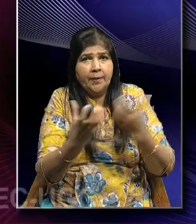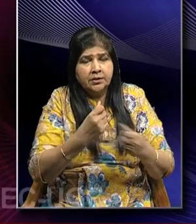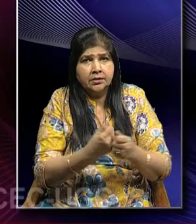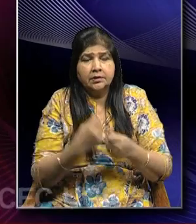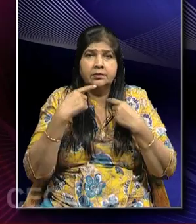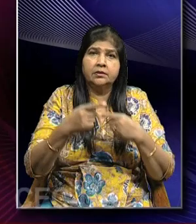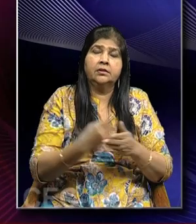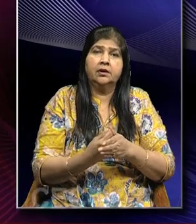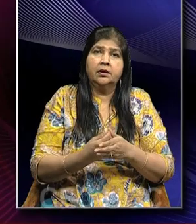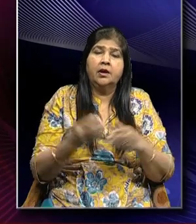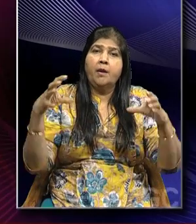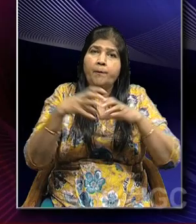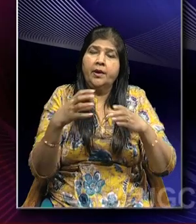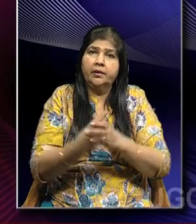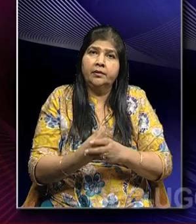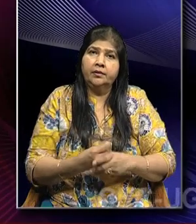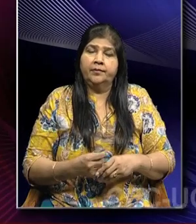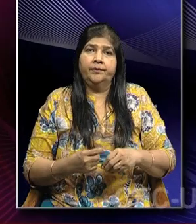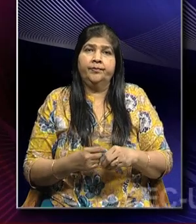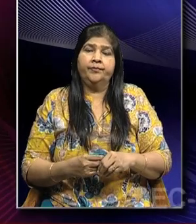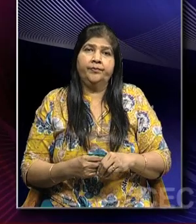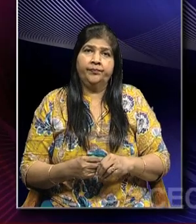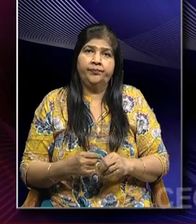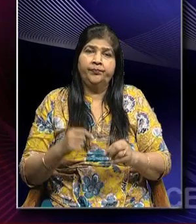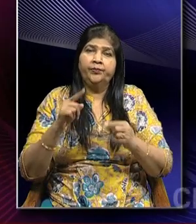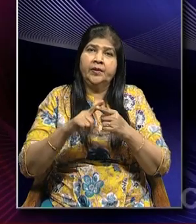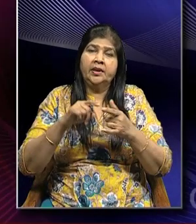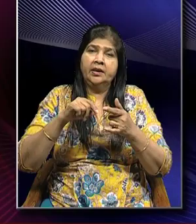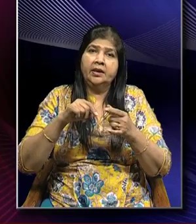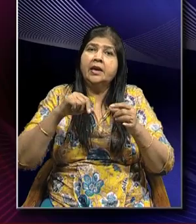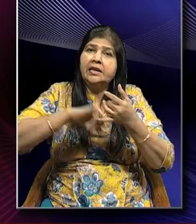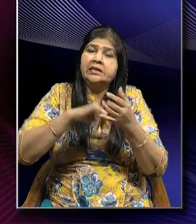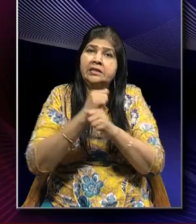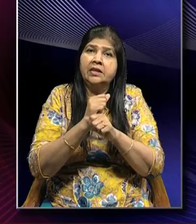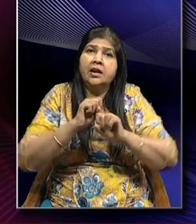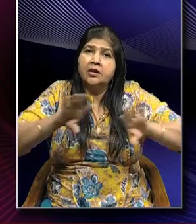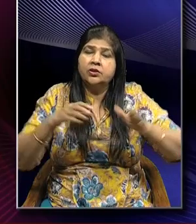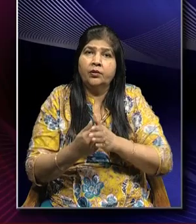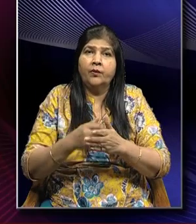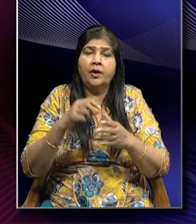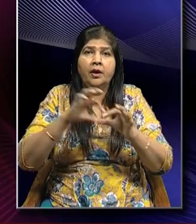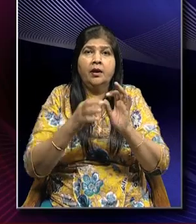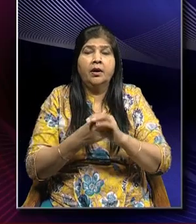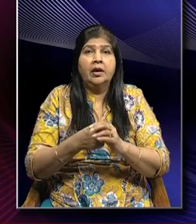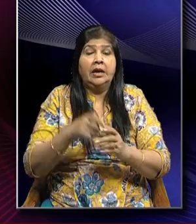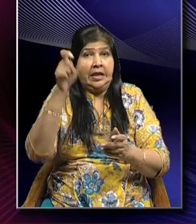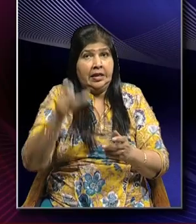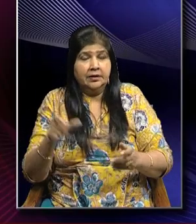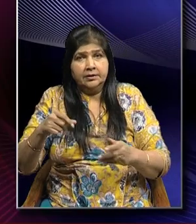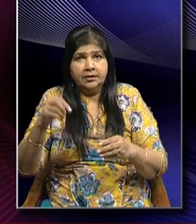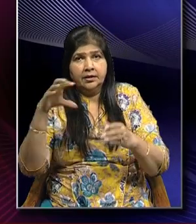going to be part of this ESG disclosure for value chain. Now, listed entities, they